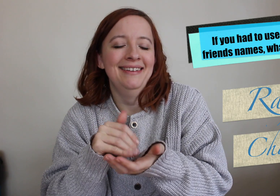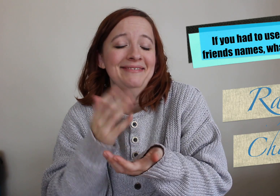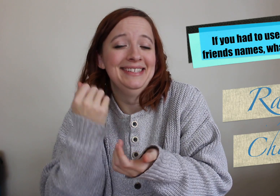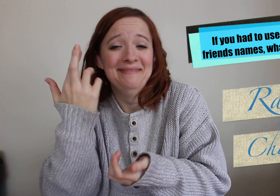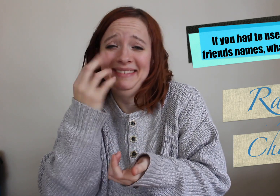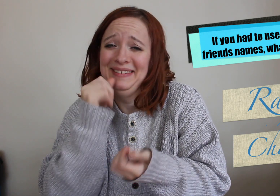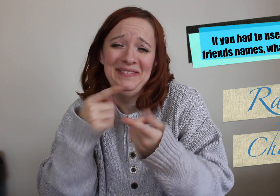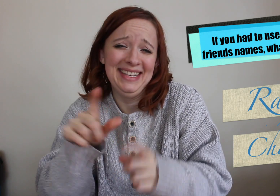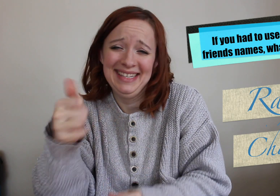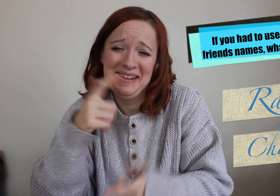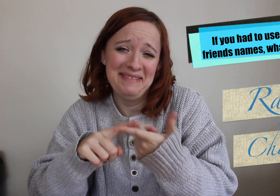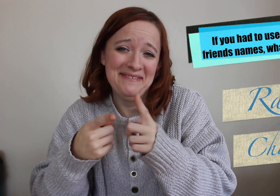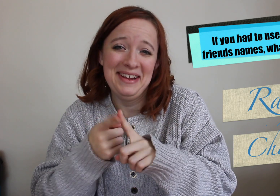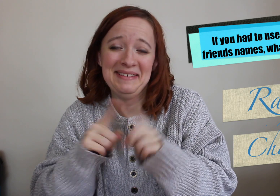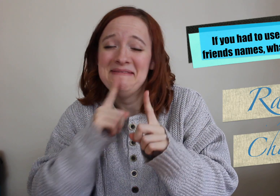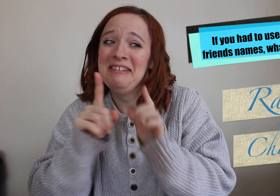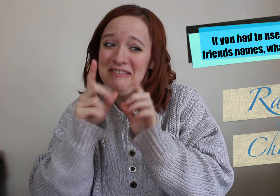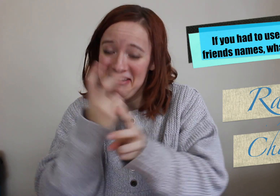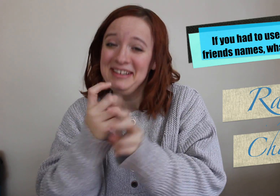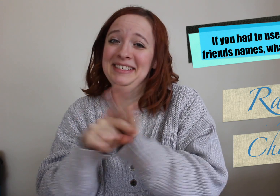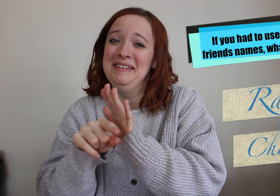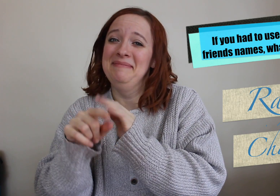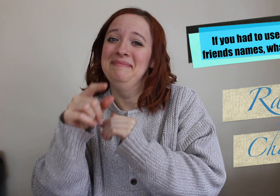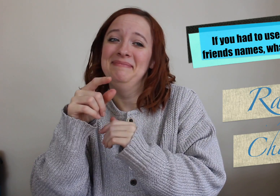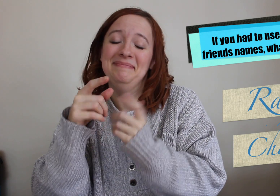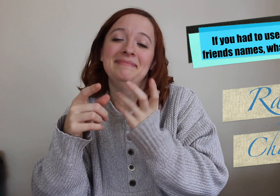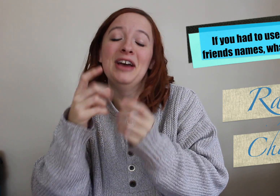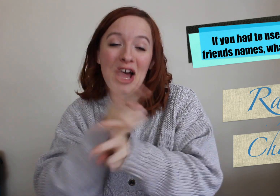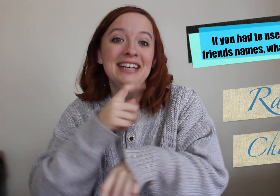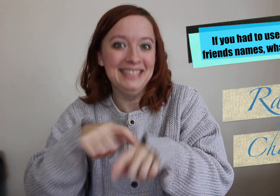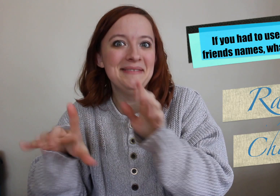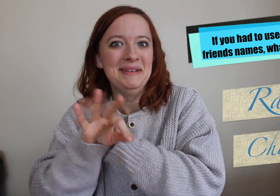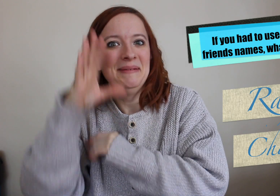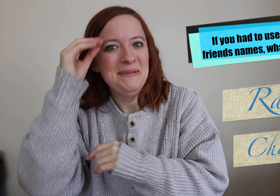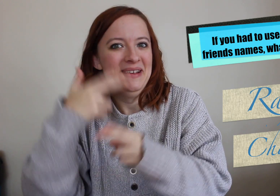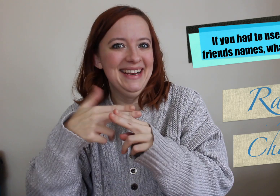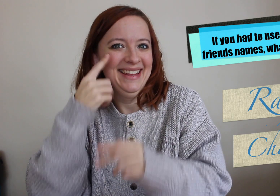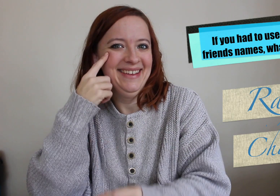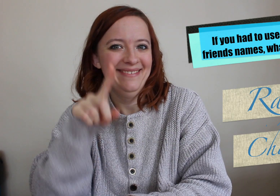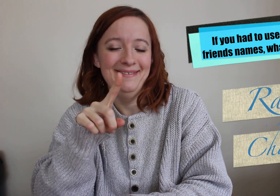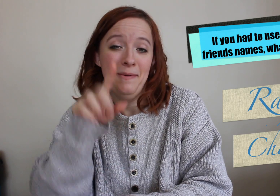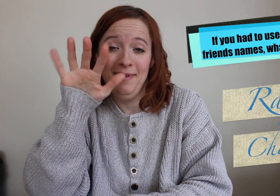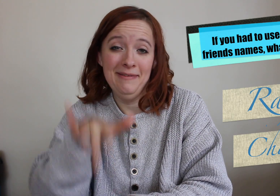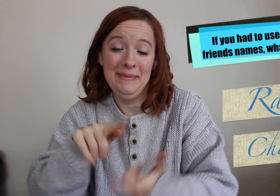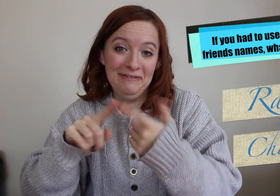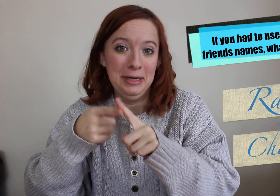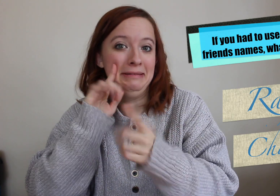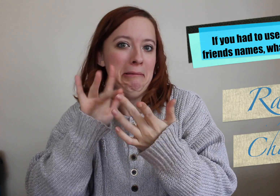Channing. For some reason, I don't want to be offensive to my guy friends, but I had a really hard time picking a boy's name just from the